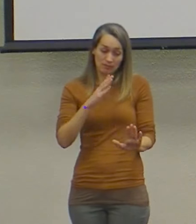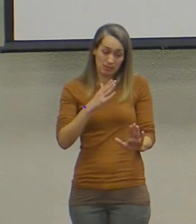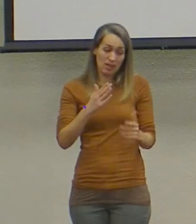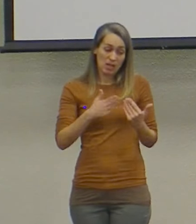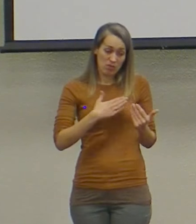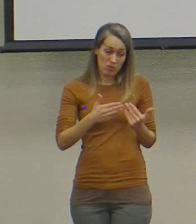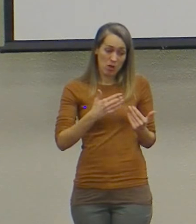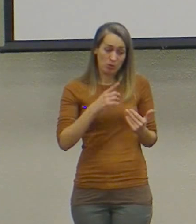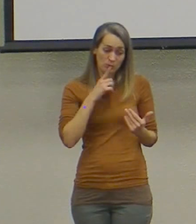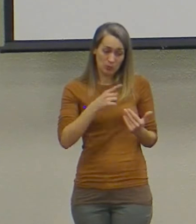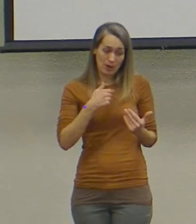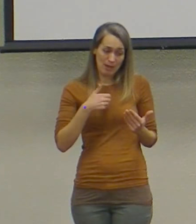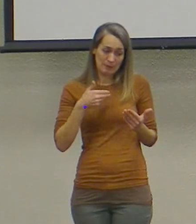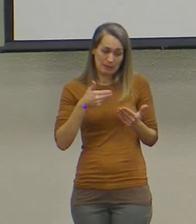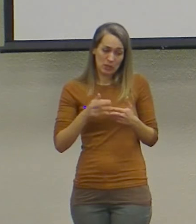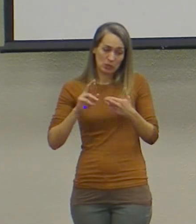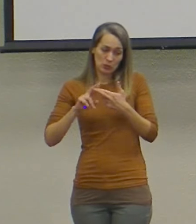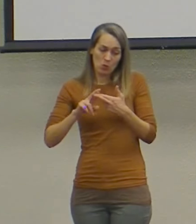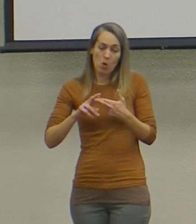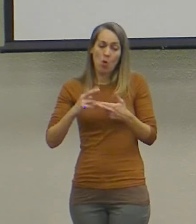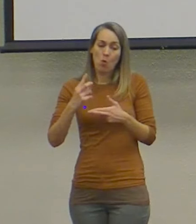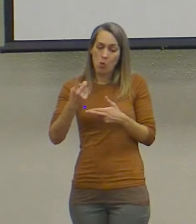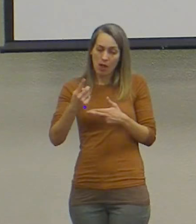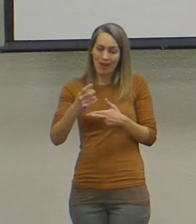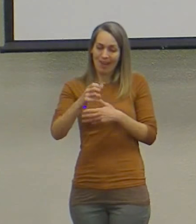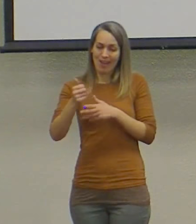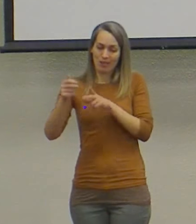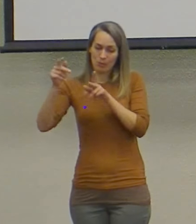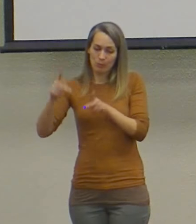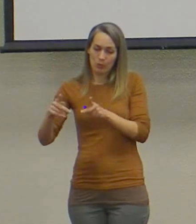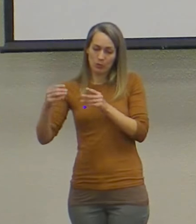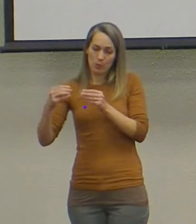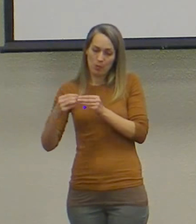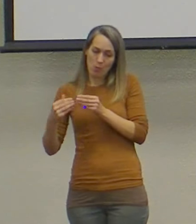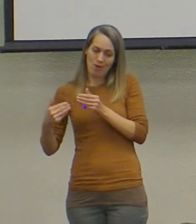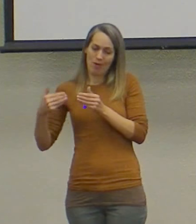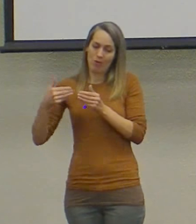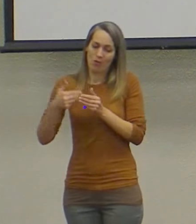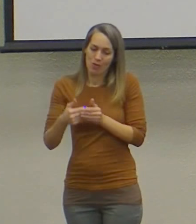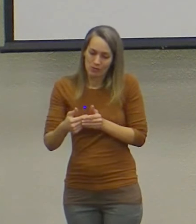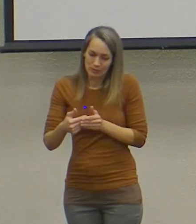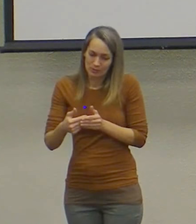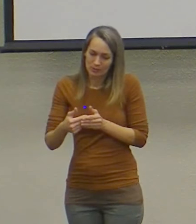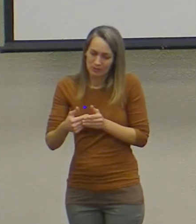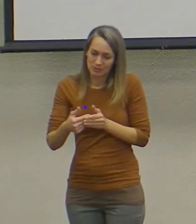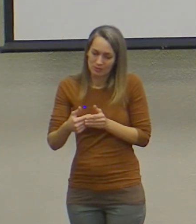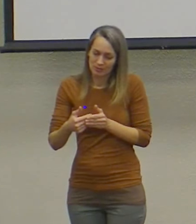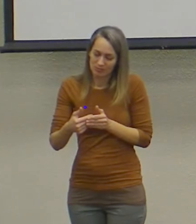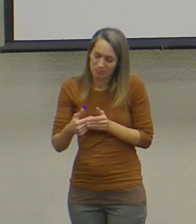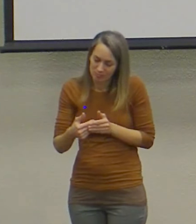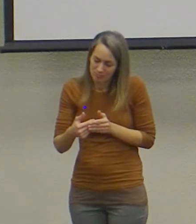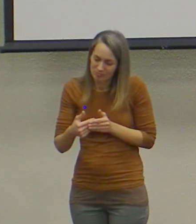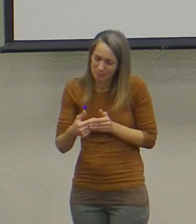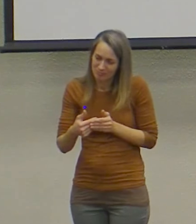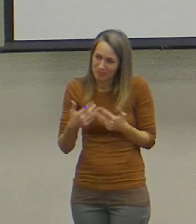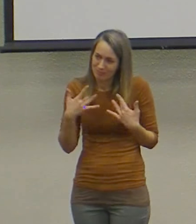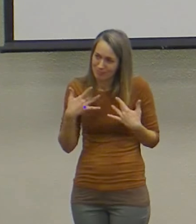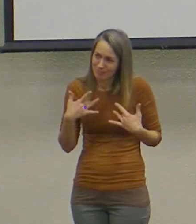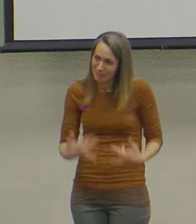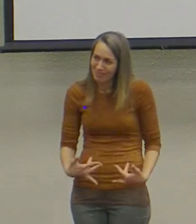I am near of kin, there is a kinsman redeemer nearer than I. Can you hear that voice of disappointment?